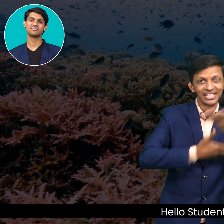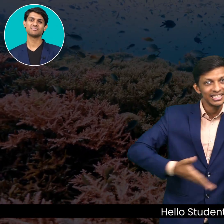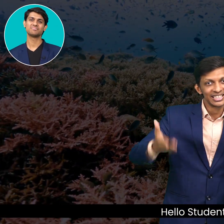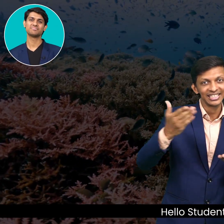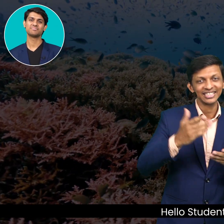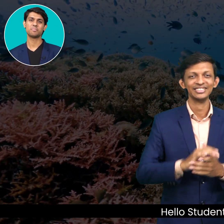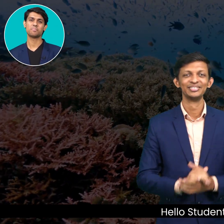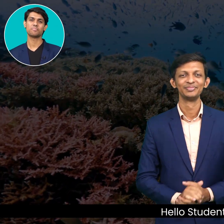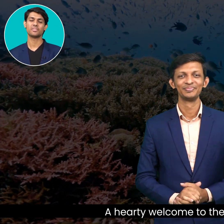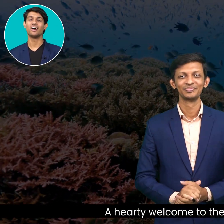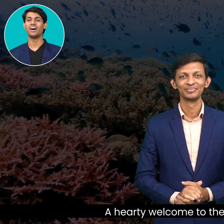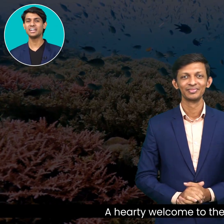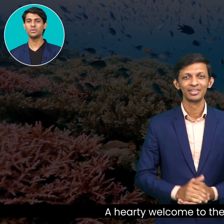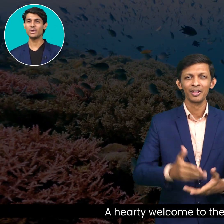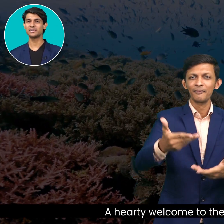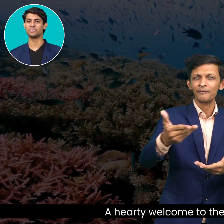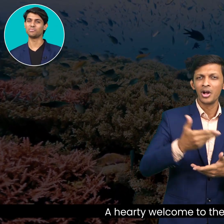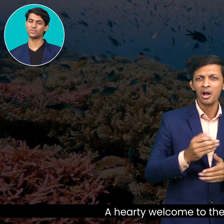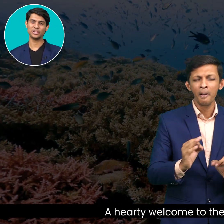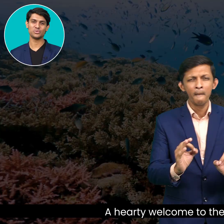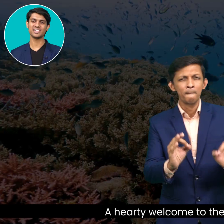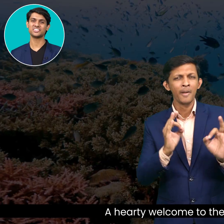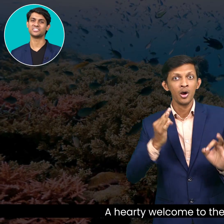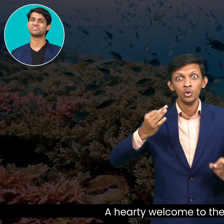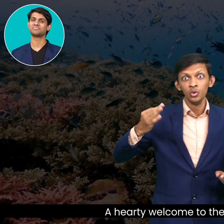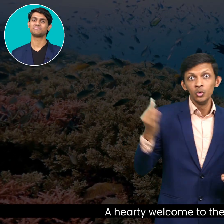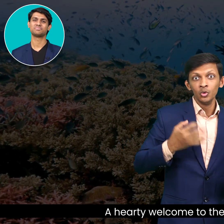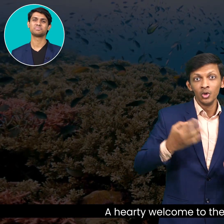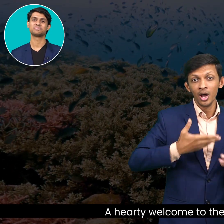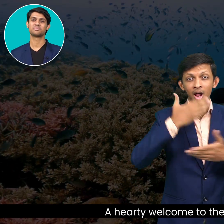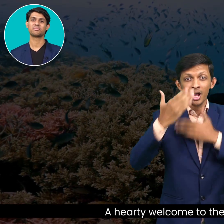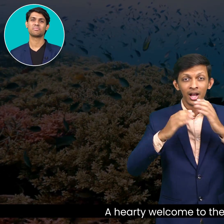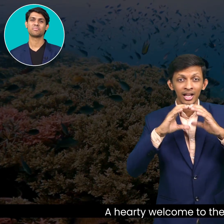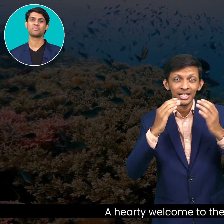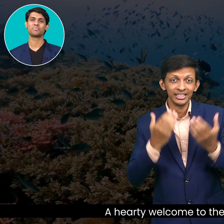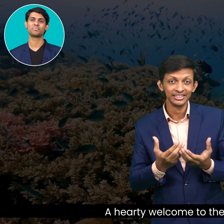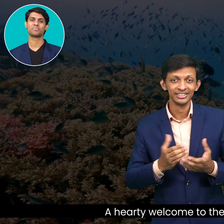students, a hearty welcome to the new session.